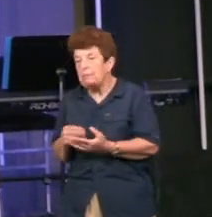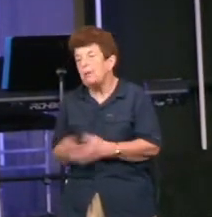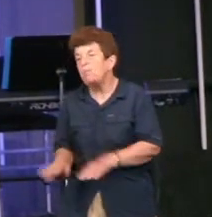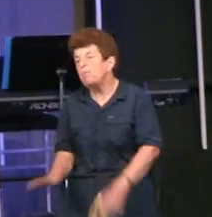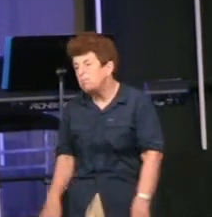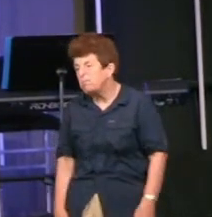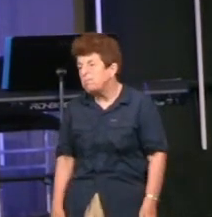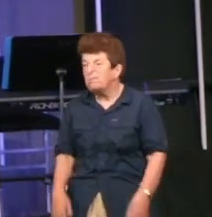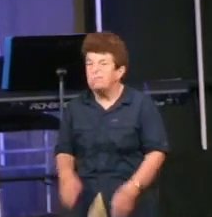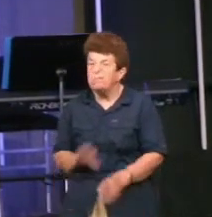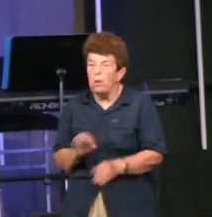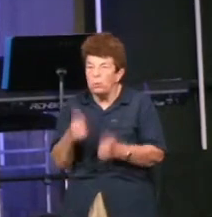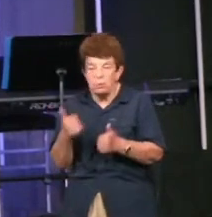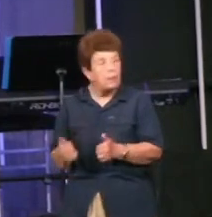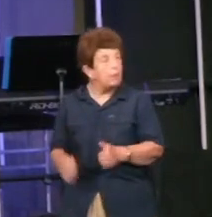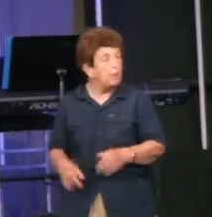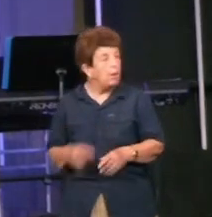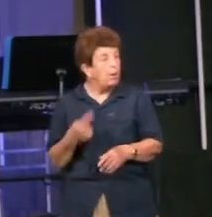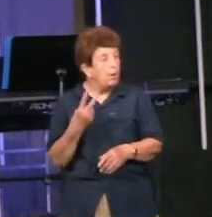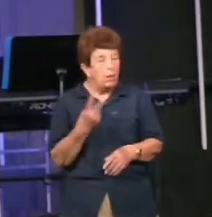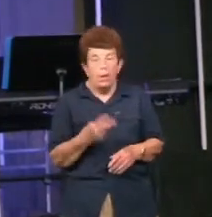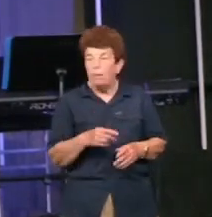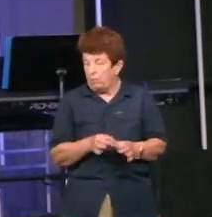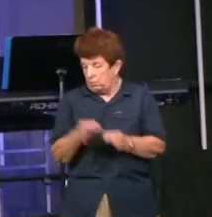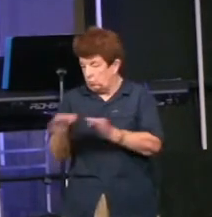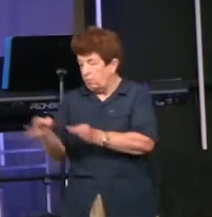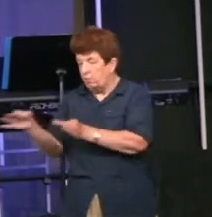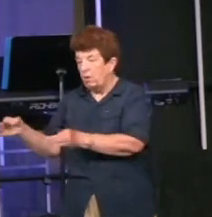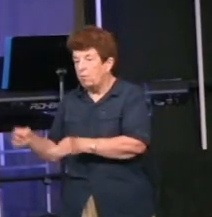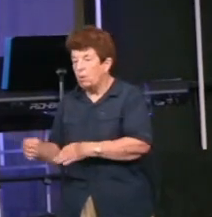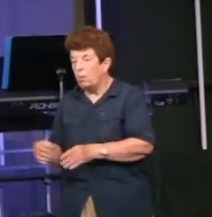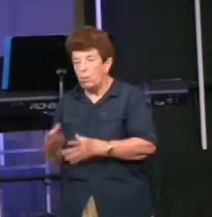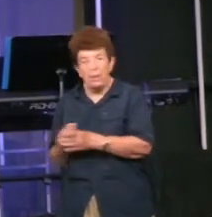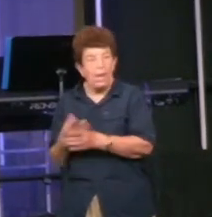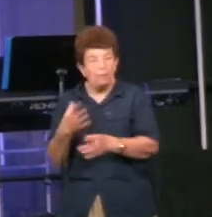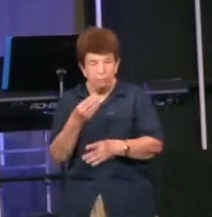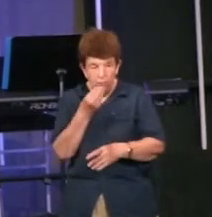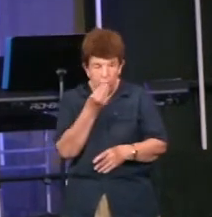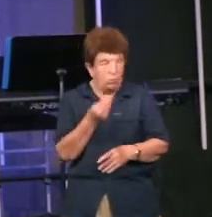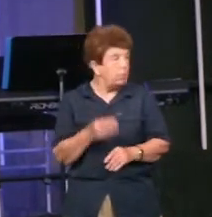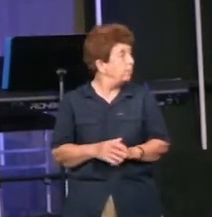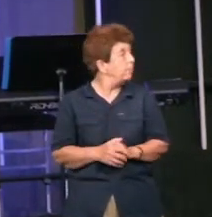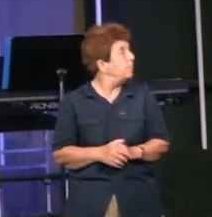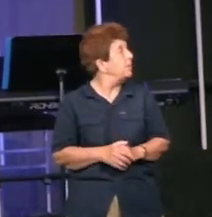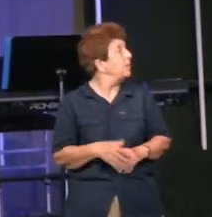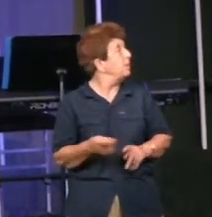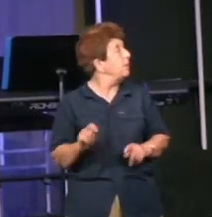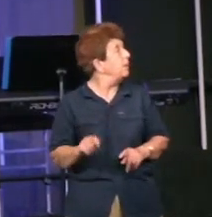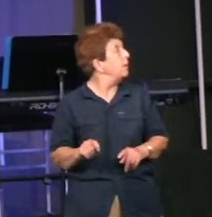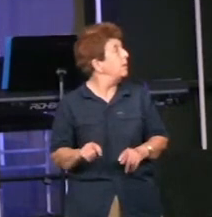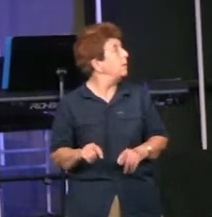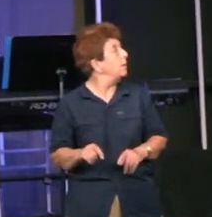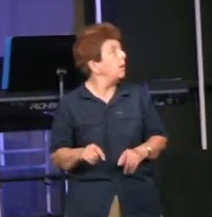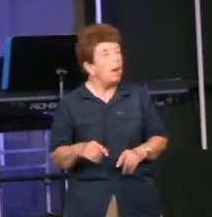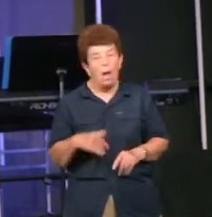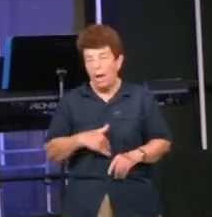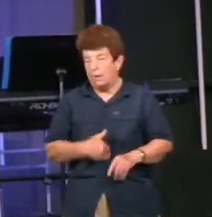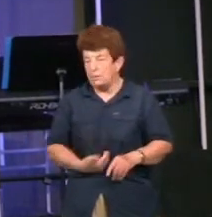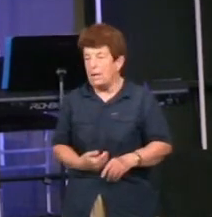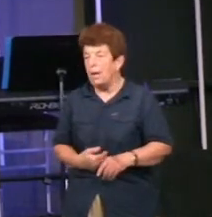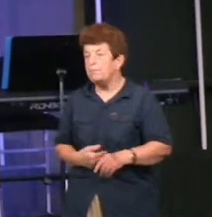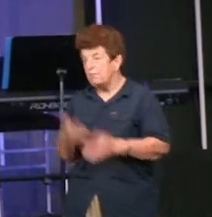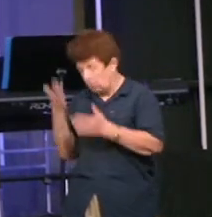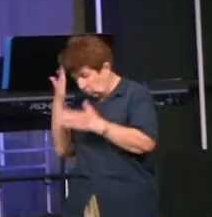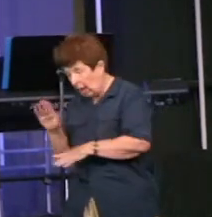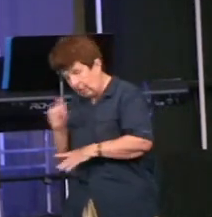lethargic, not fantastic. If I was to go for extended periods of time without food, then I would starve and